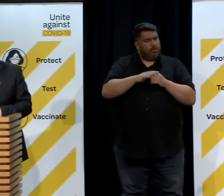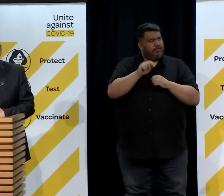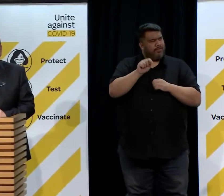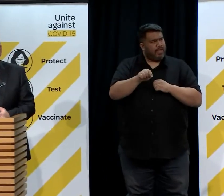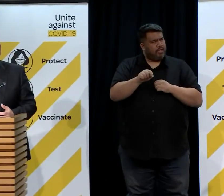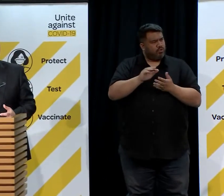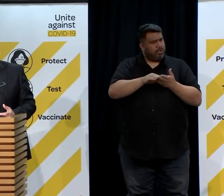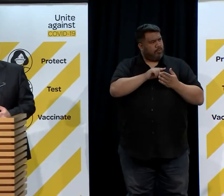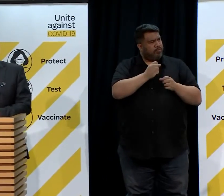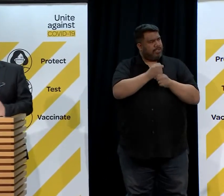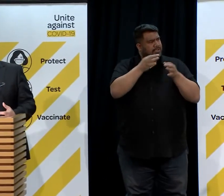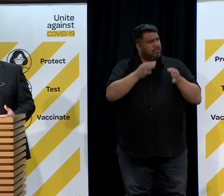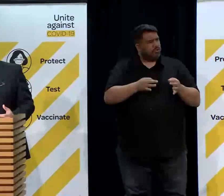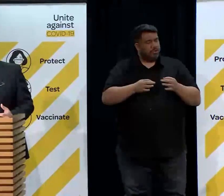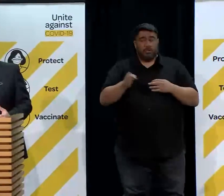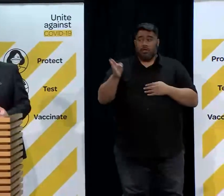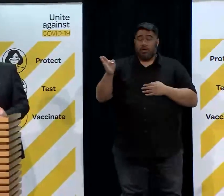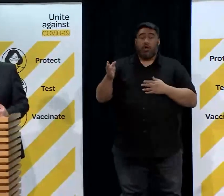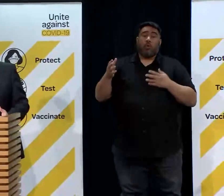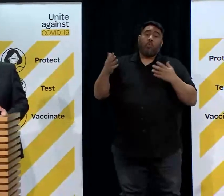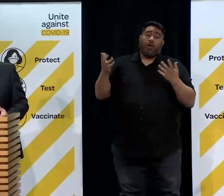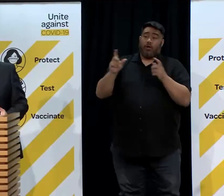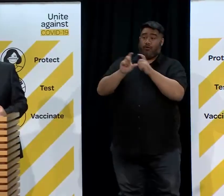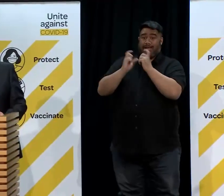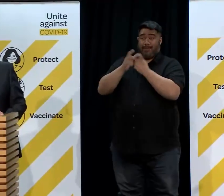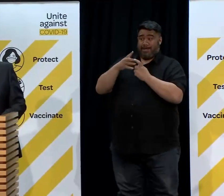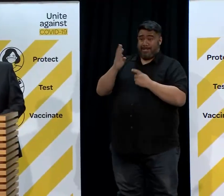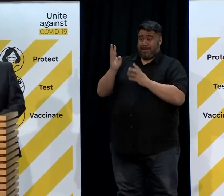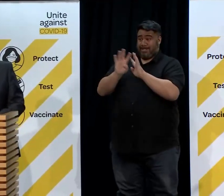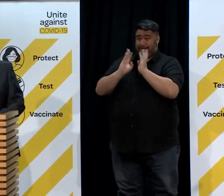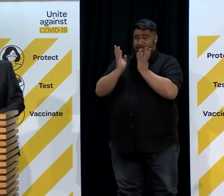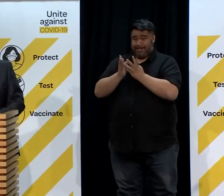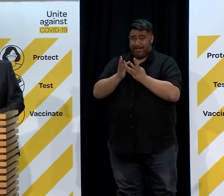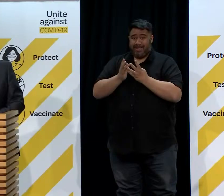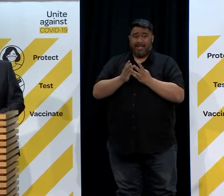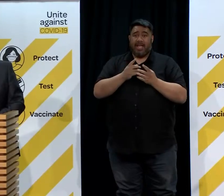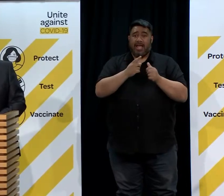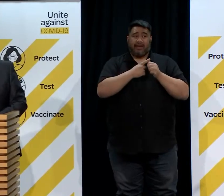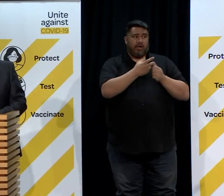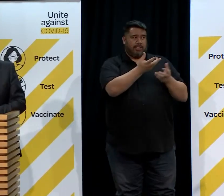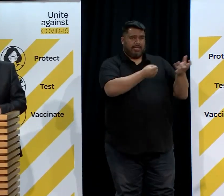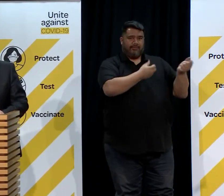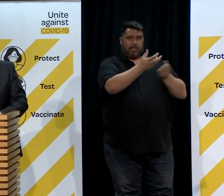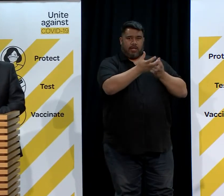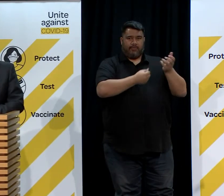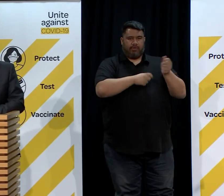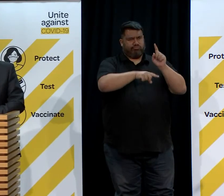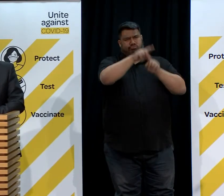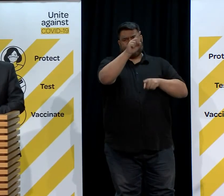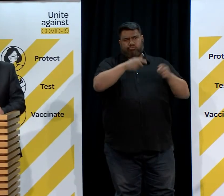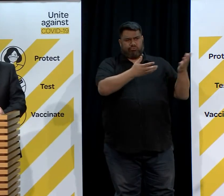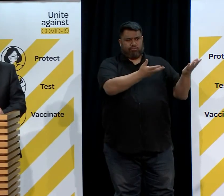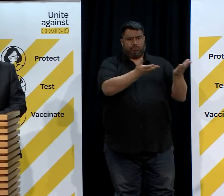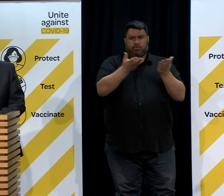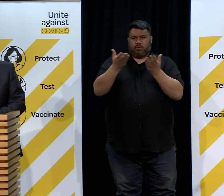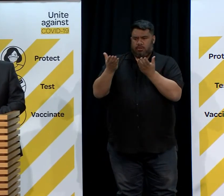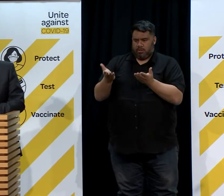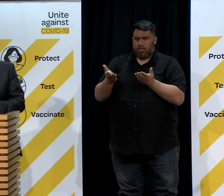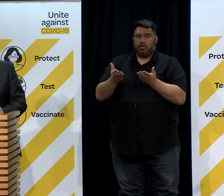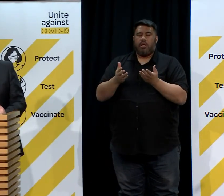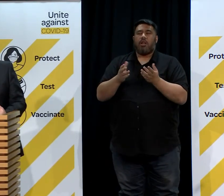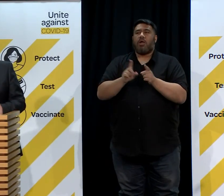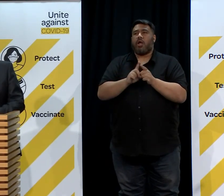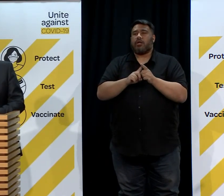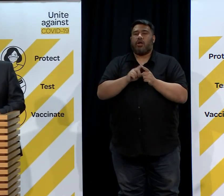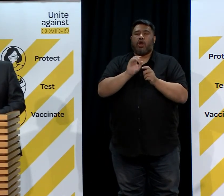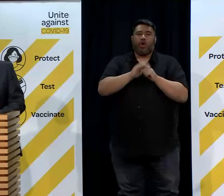our perspective, we get a range of advice on each occasion that Cabinet makes its call. And as people know, it's about cases. And